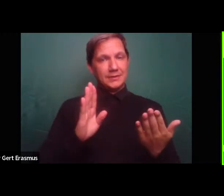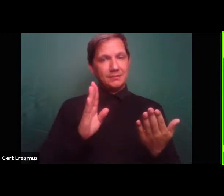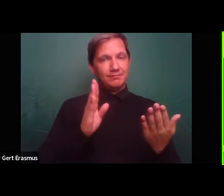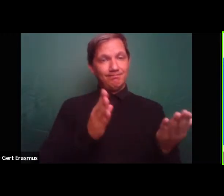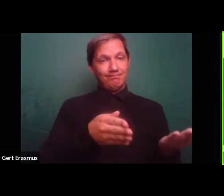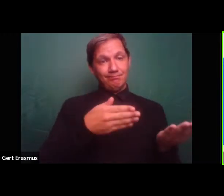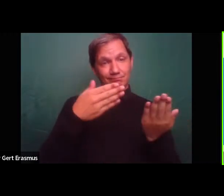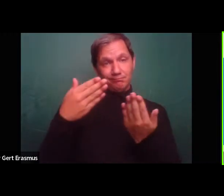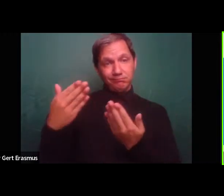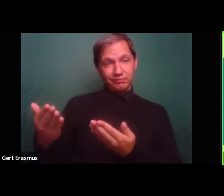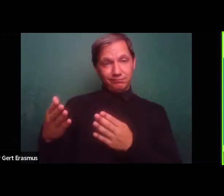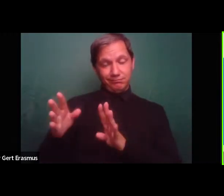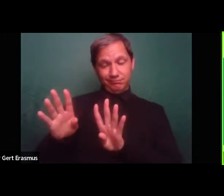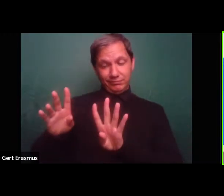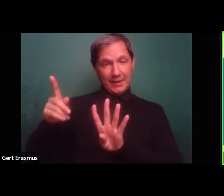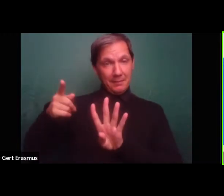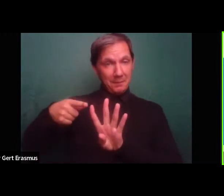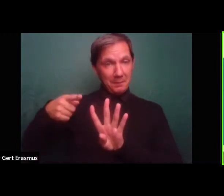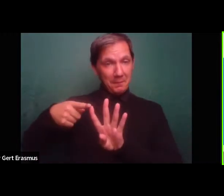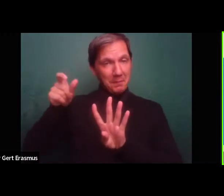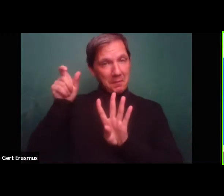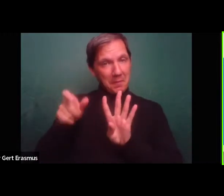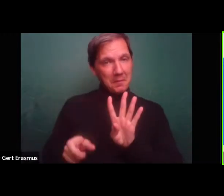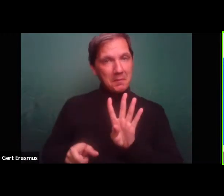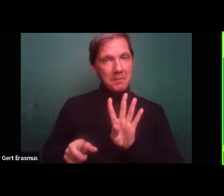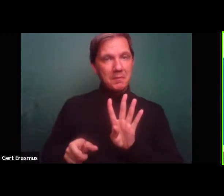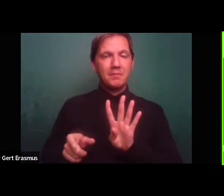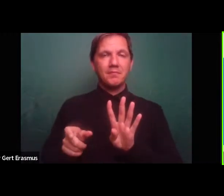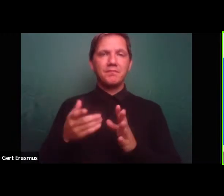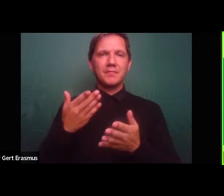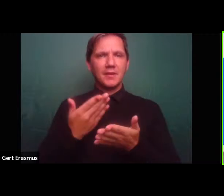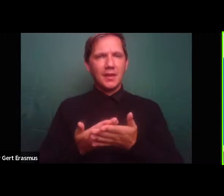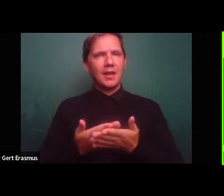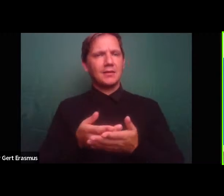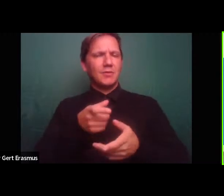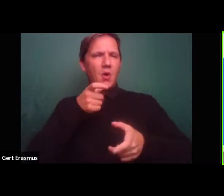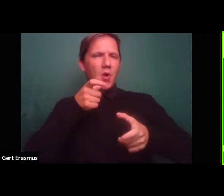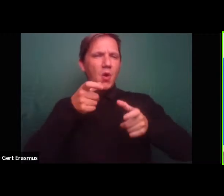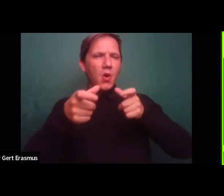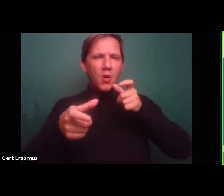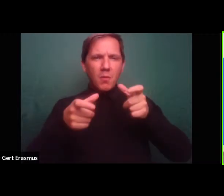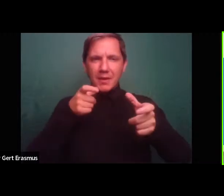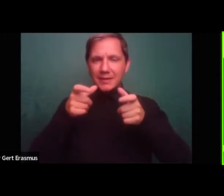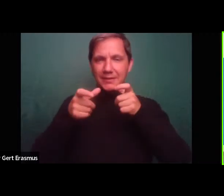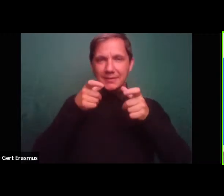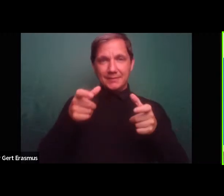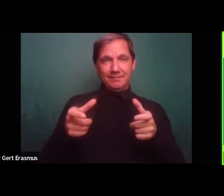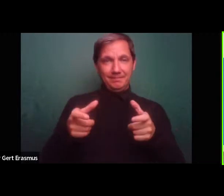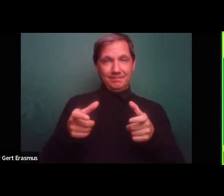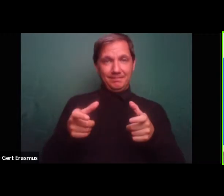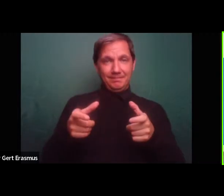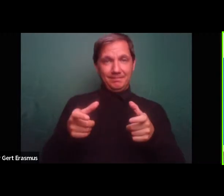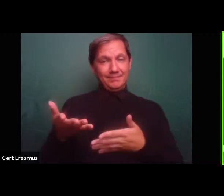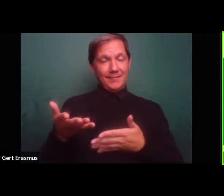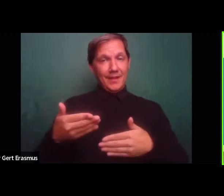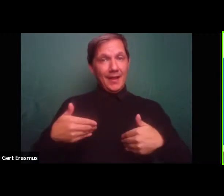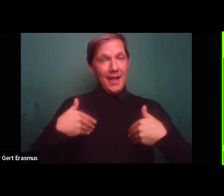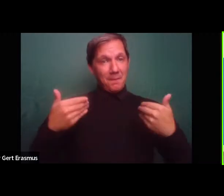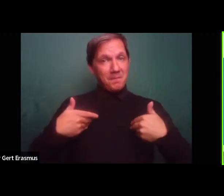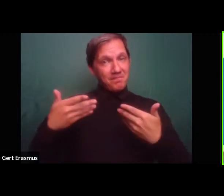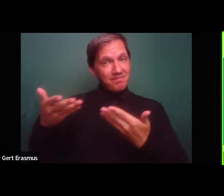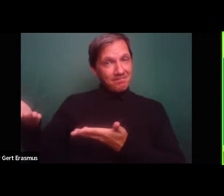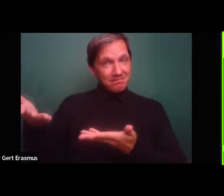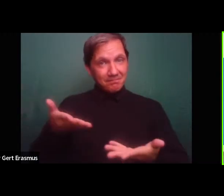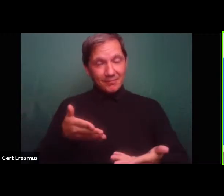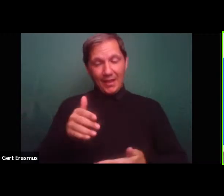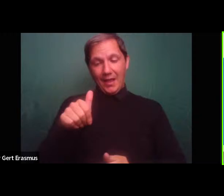another panelist of ours the opportunity to make some comments, and it's my pleasure to introduce